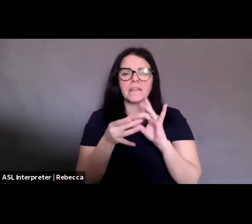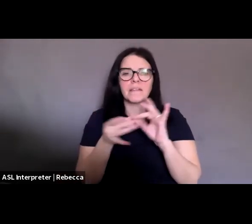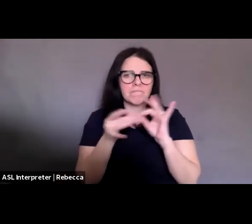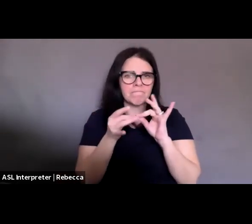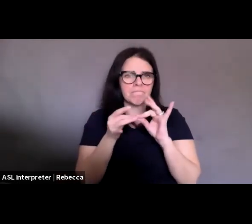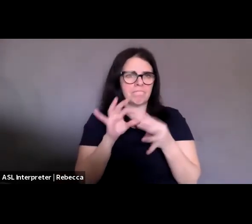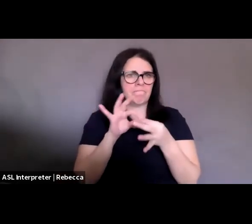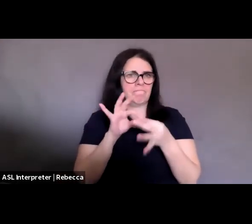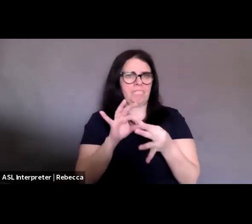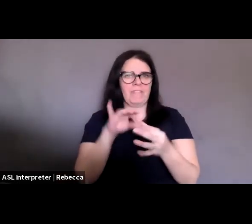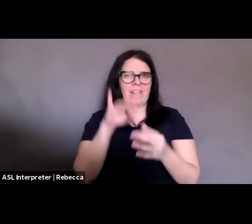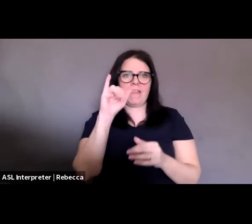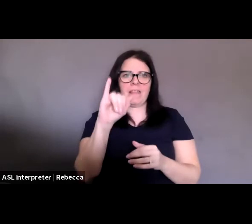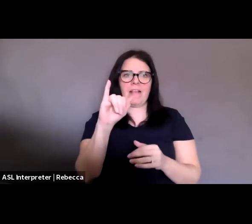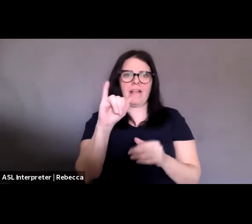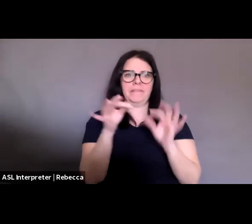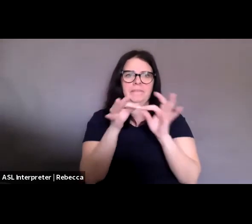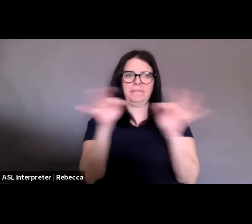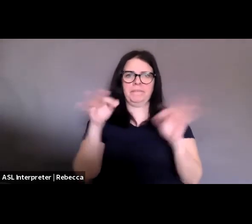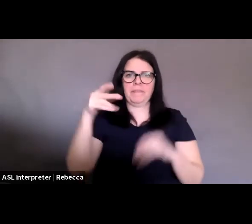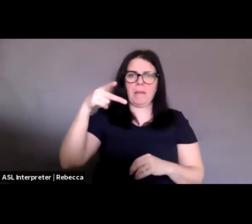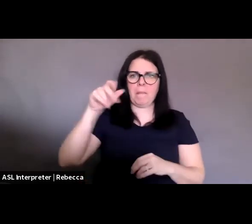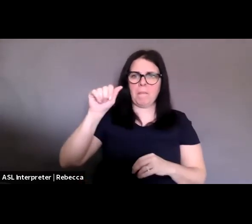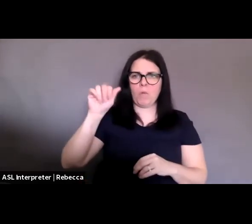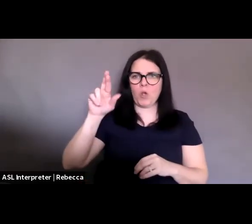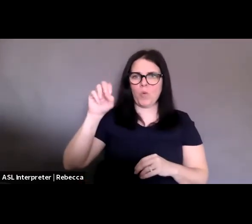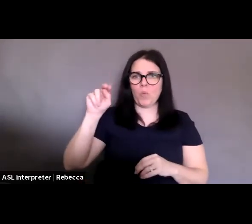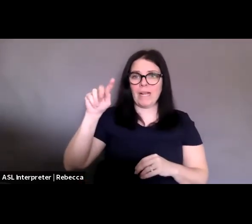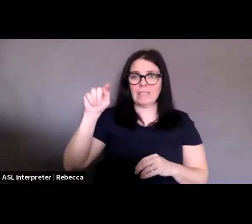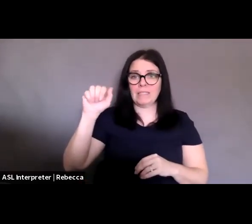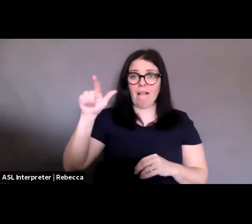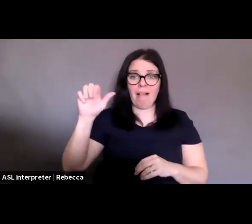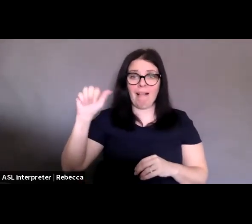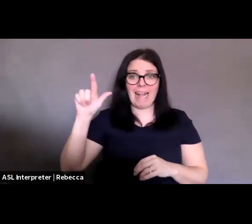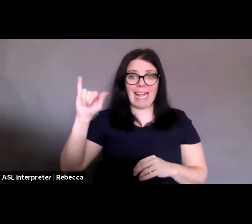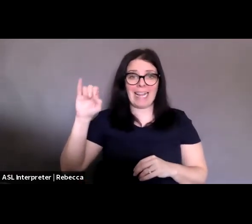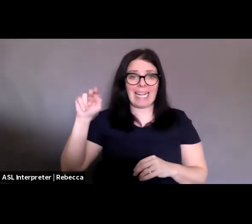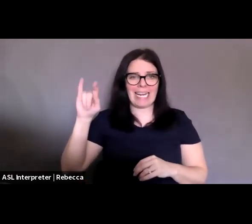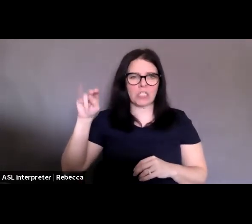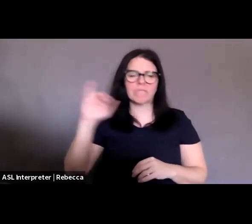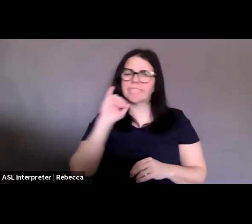of alienation concepts in Canadian family law cases.